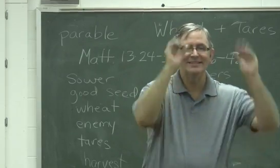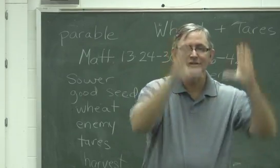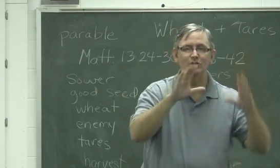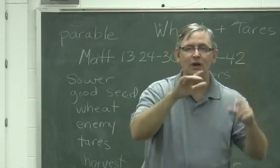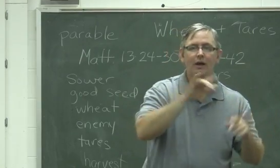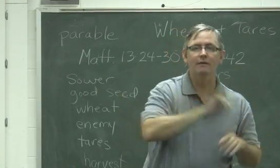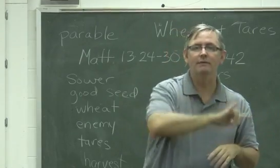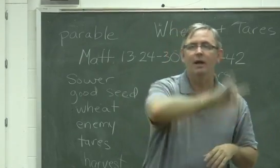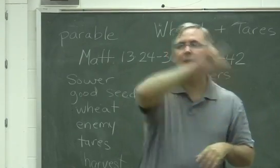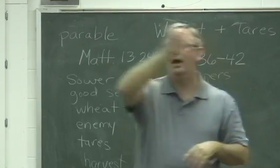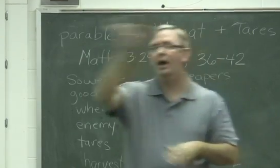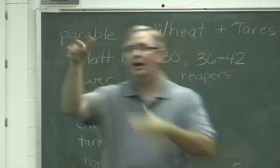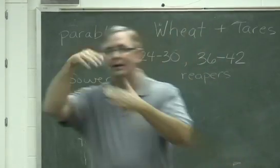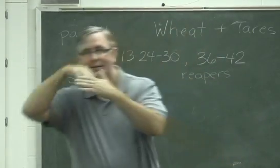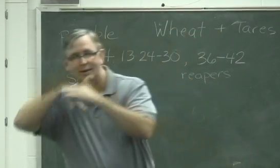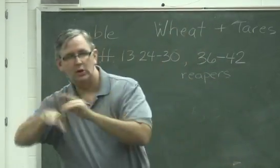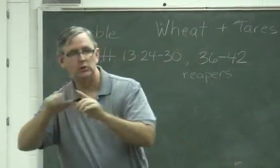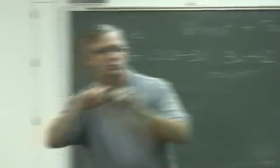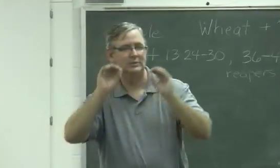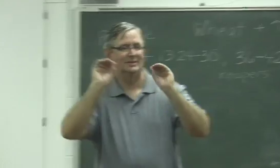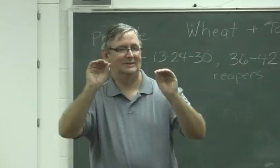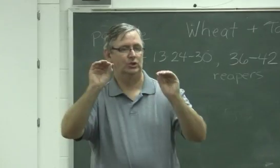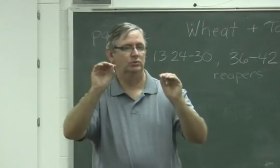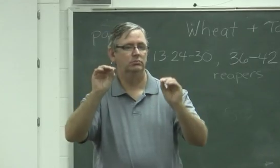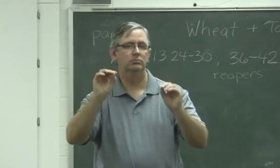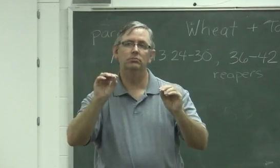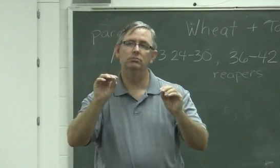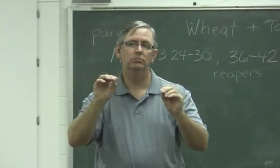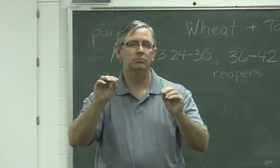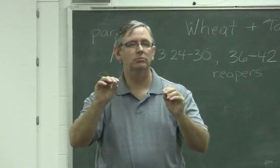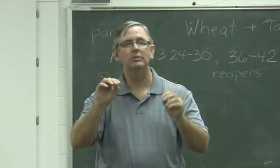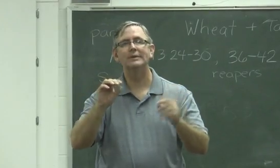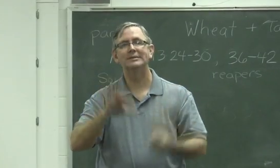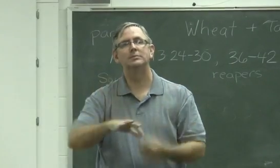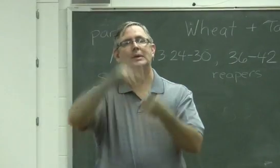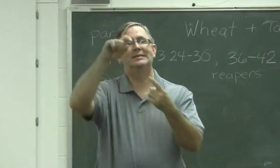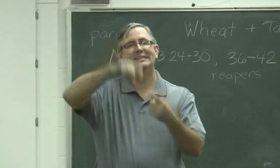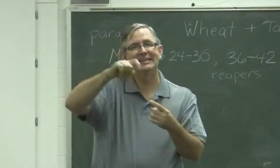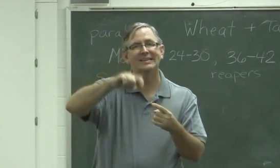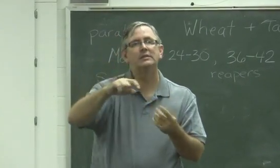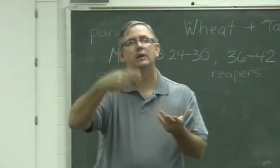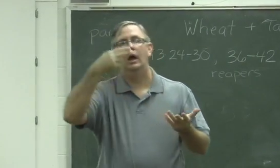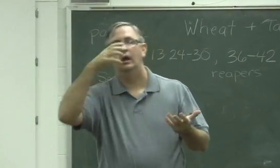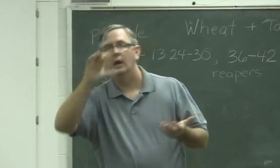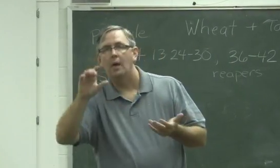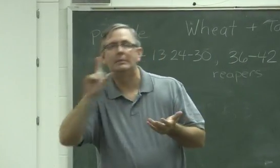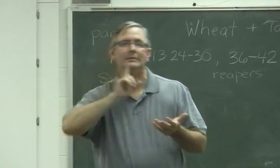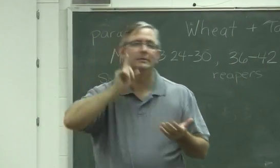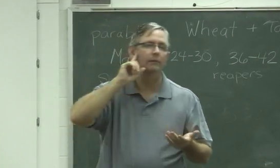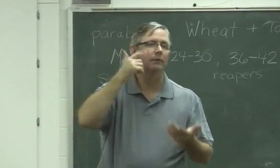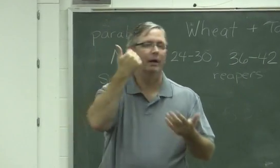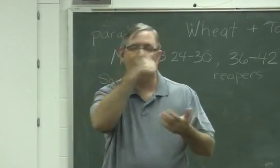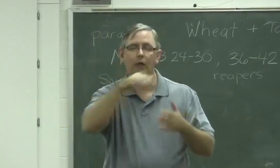your face. There's some teachers from this church who have gone to Yemen, like they taught some of